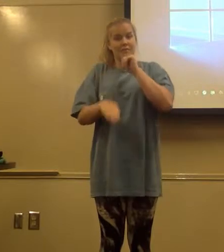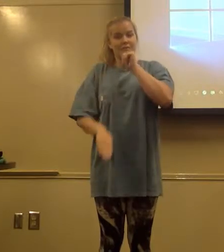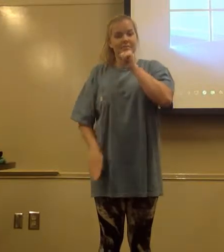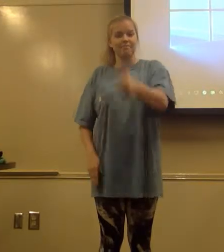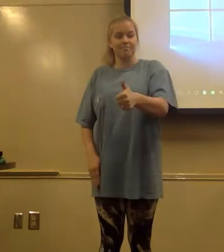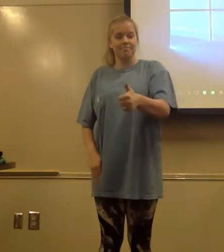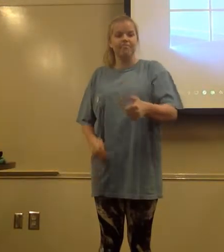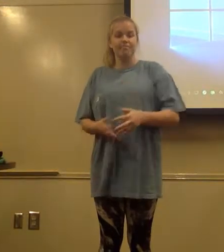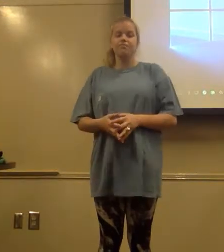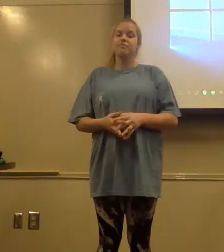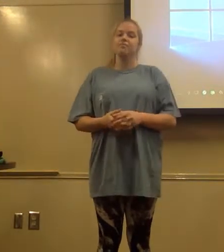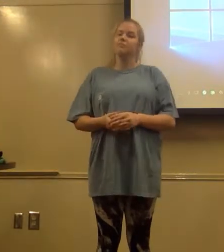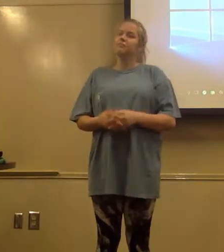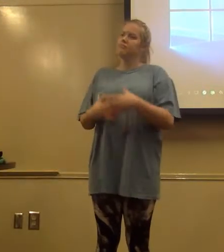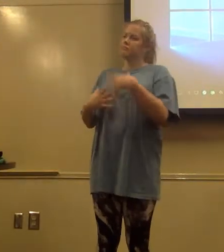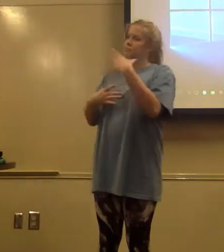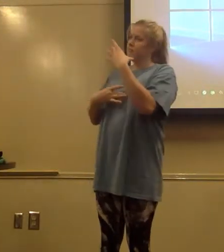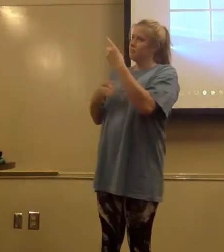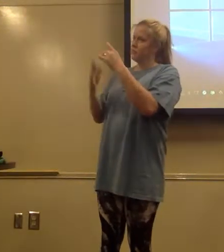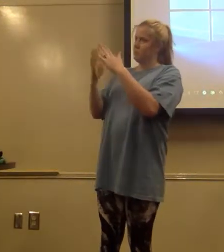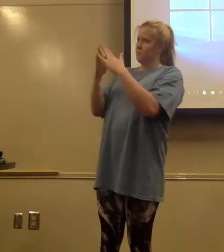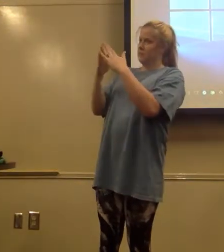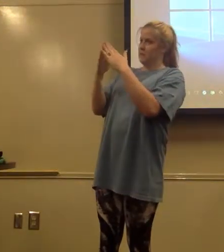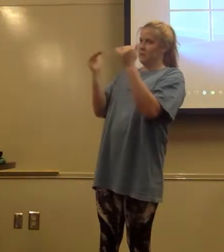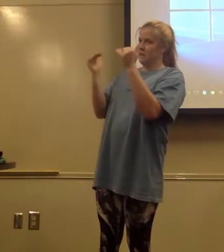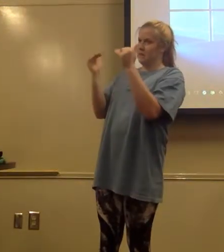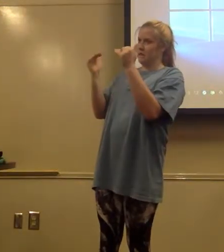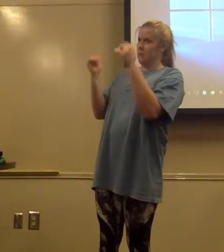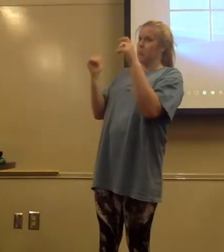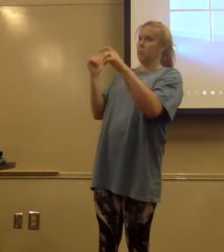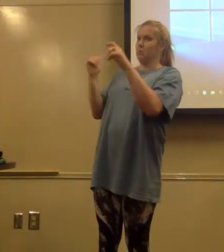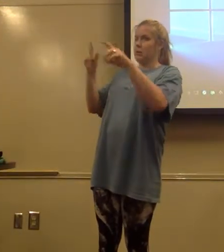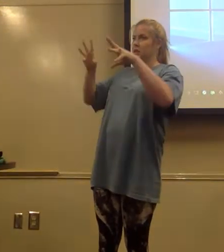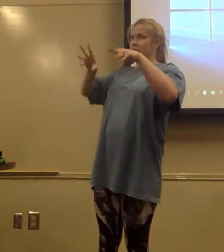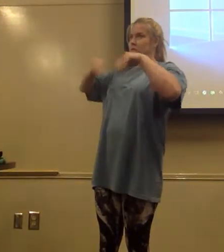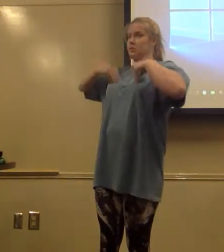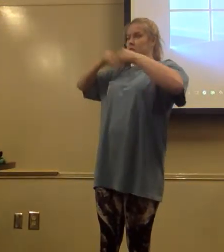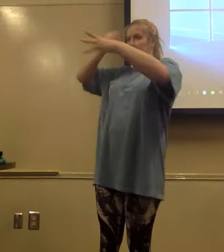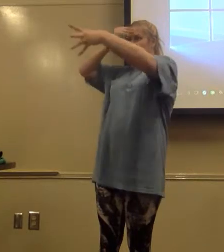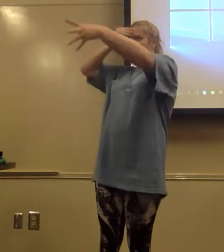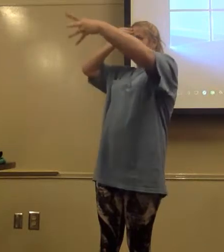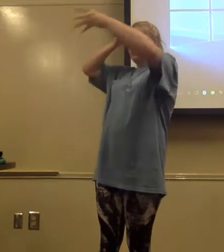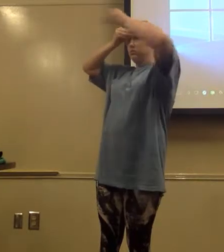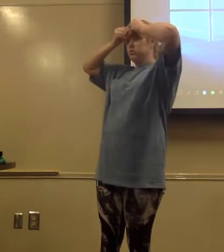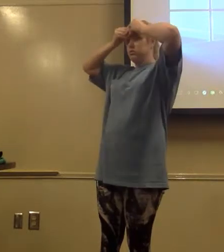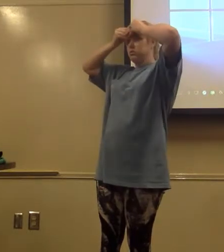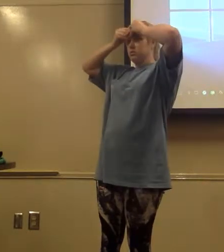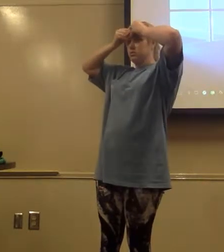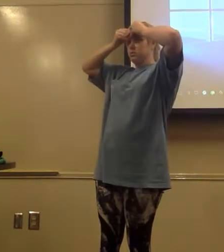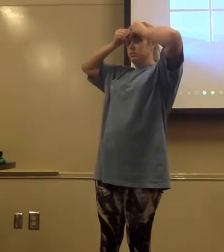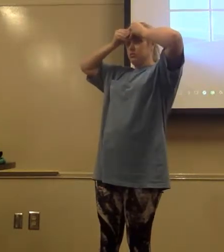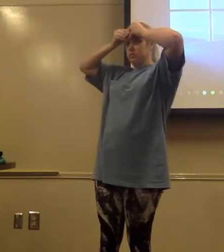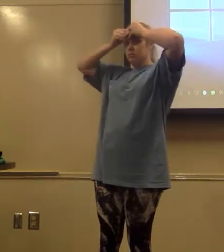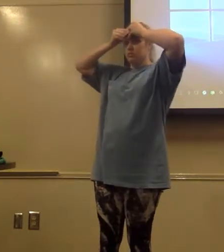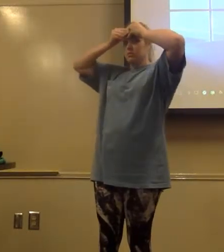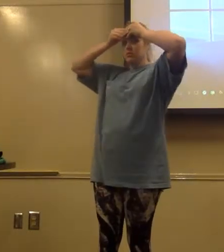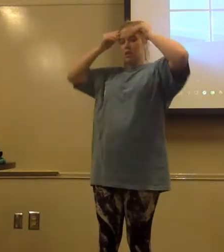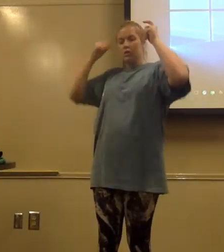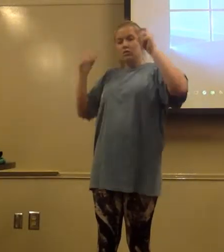is you say the system needs to take on board this message. But the whole point of Nutrition Facts was to go round the system. Tell me a little bit